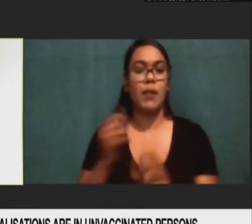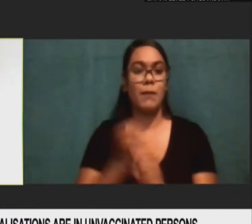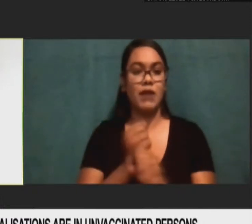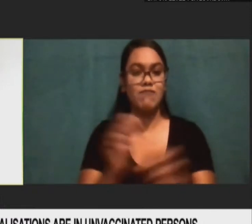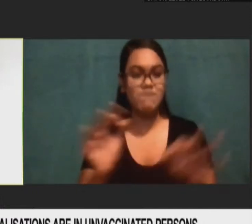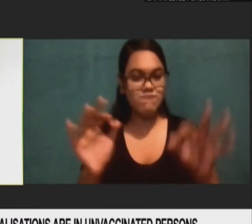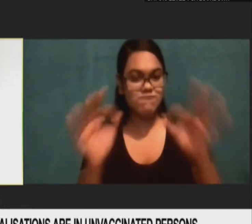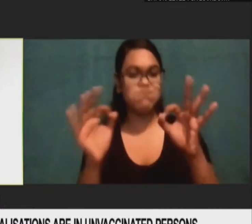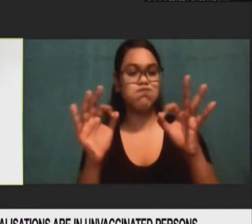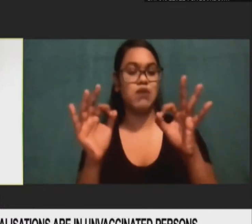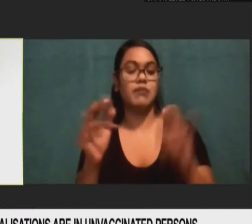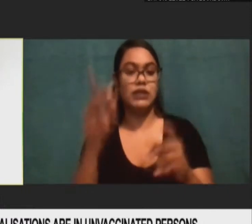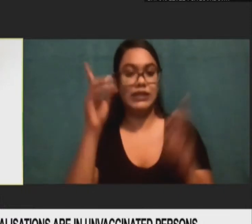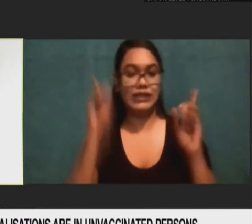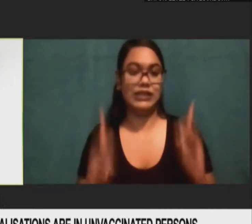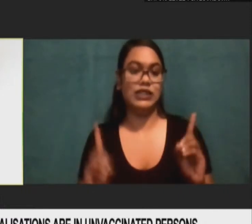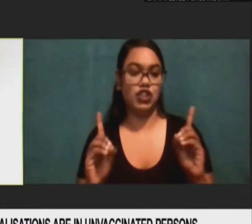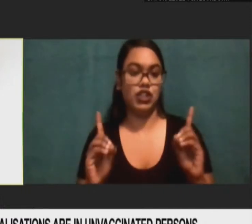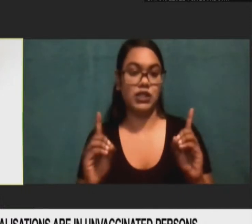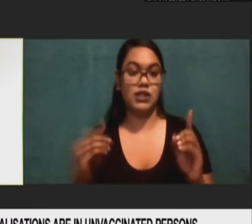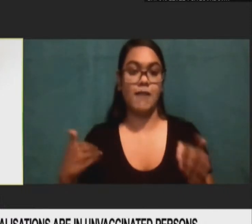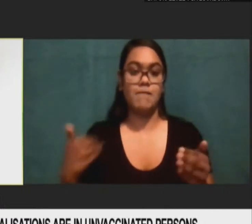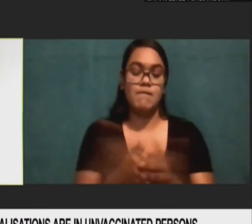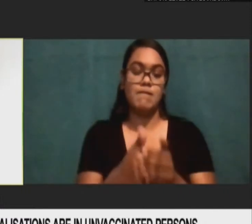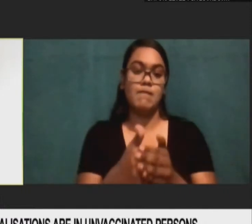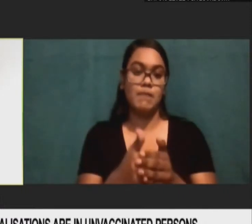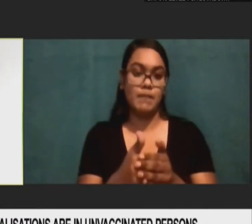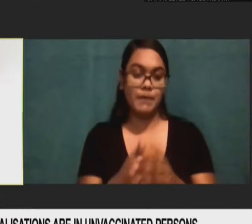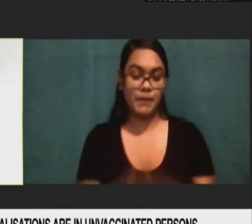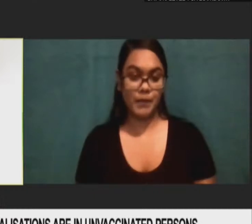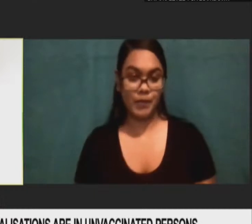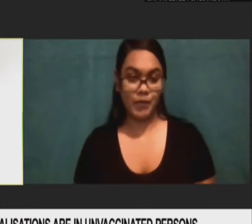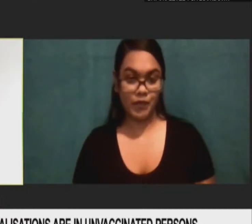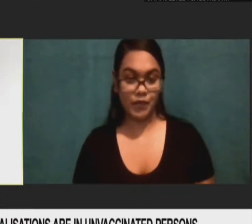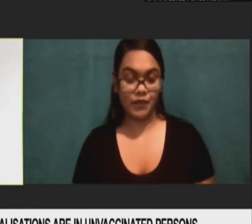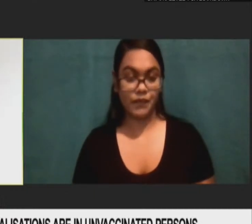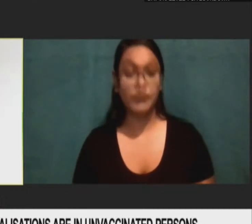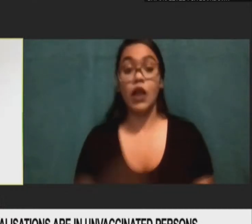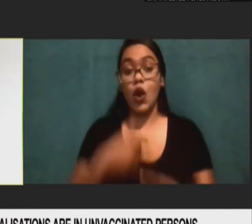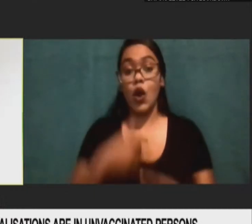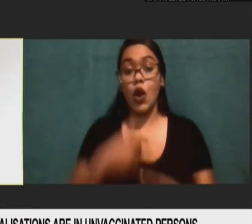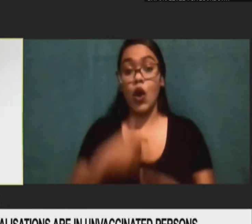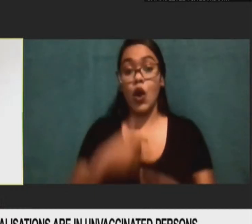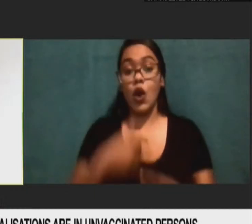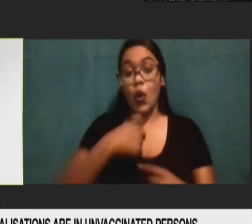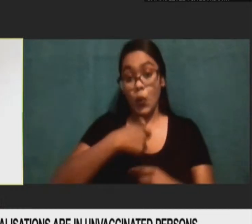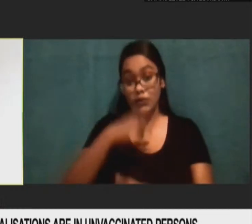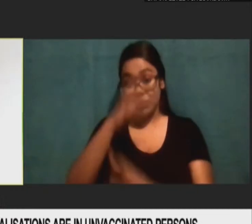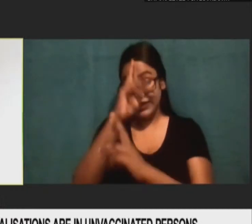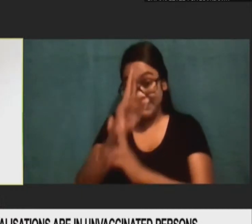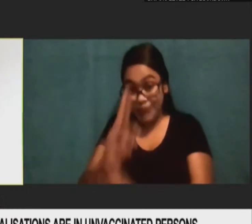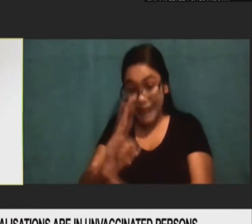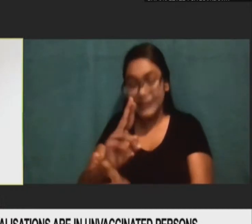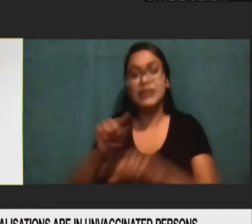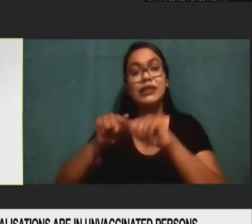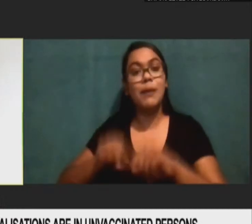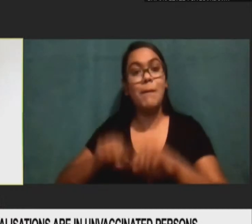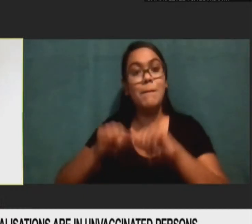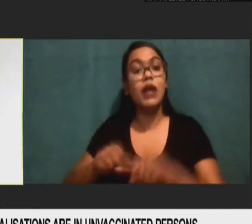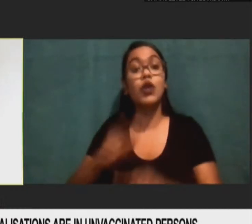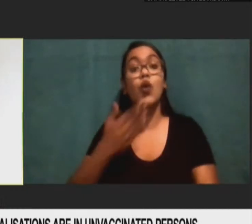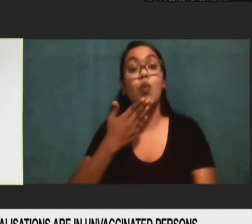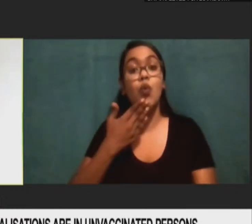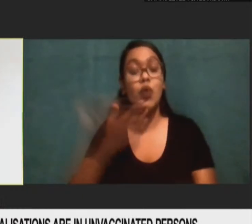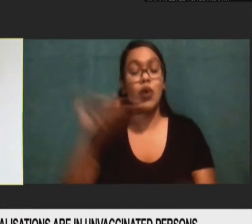curveballs or deviations that the 4th wave will present. And we will respect and depend on science and depend on